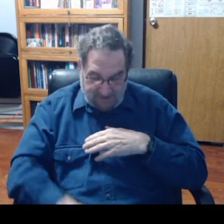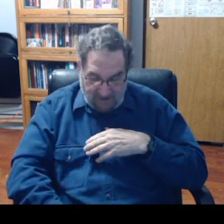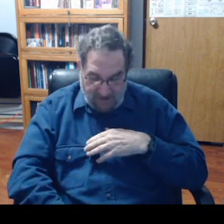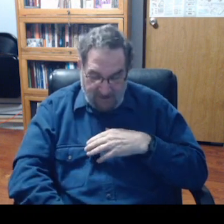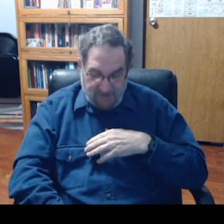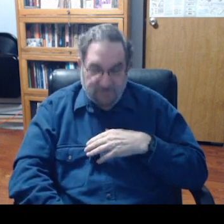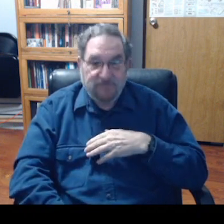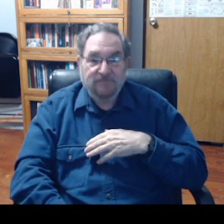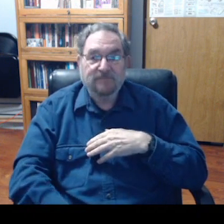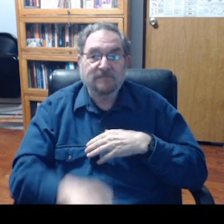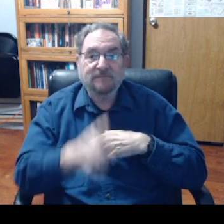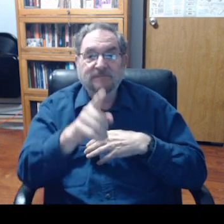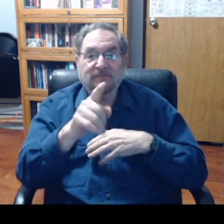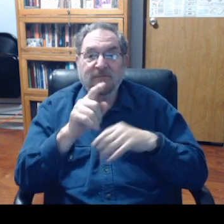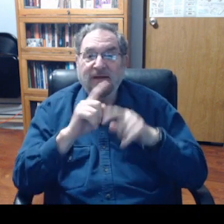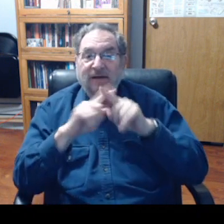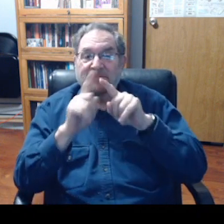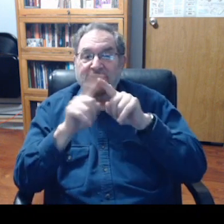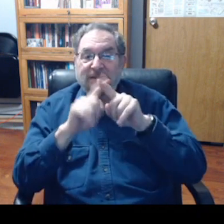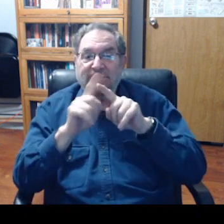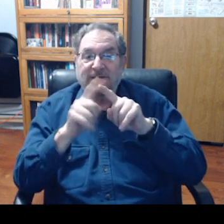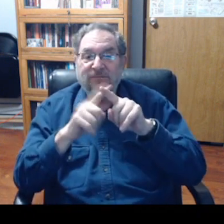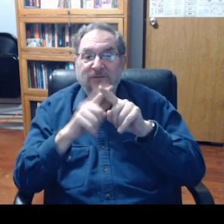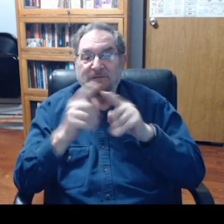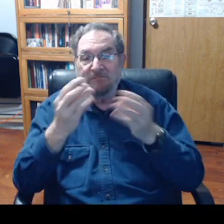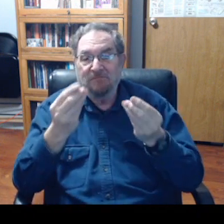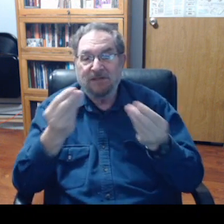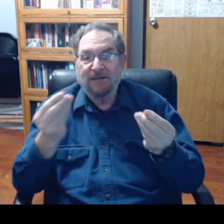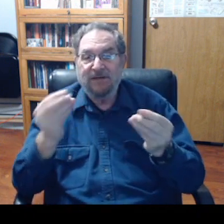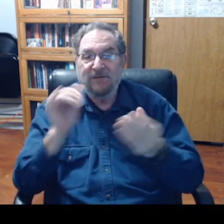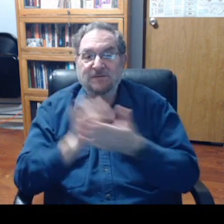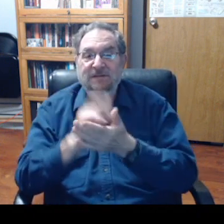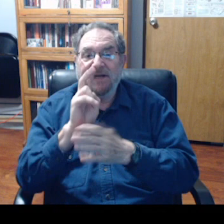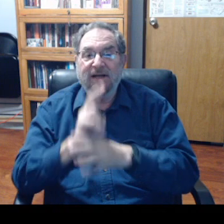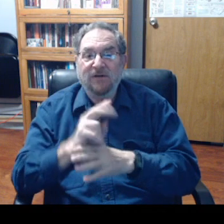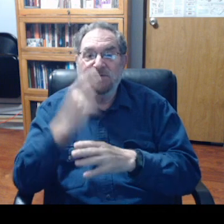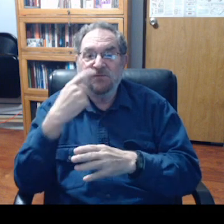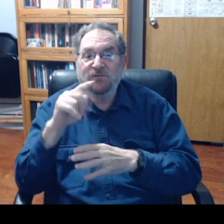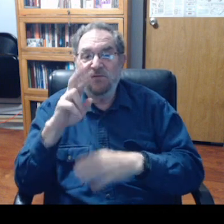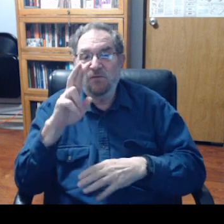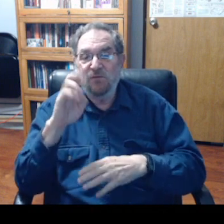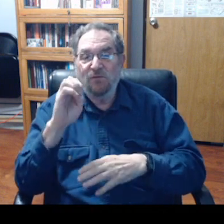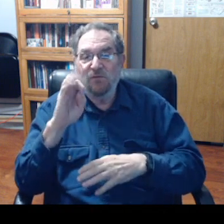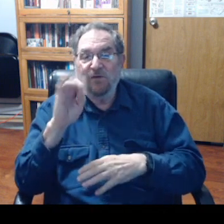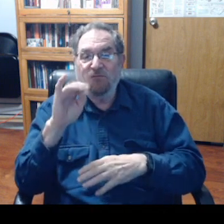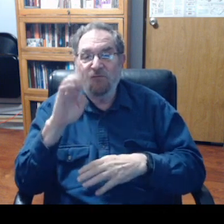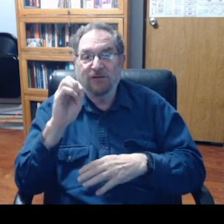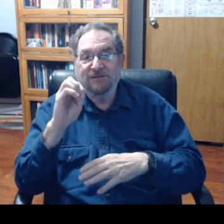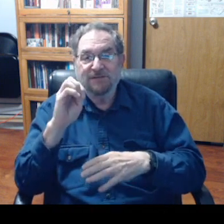Next slide. I have different material that I use for